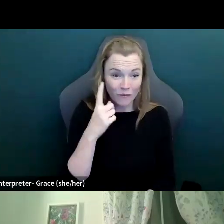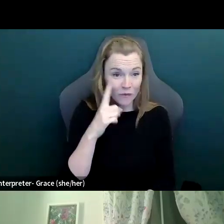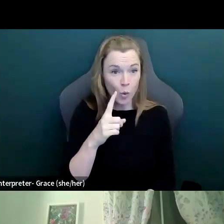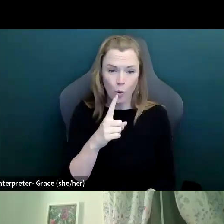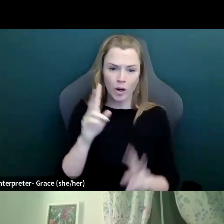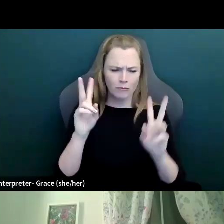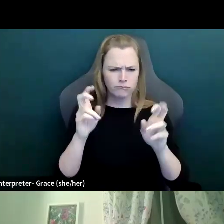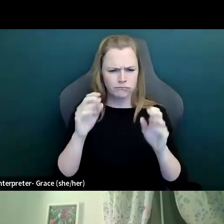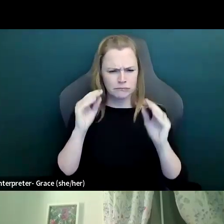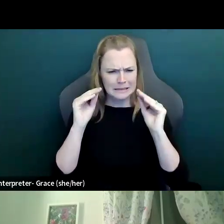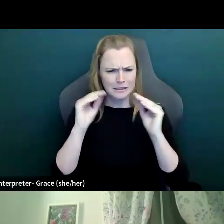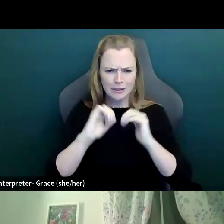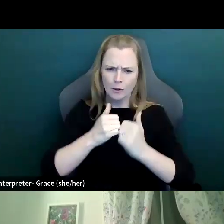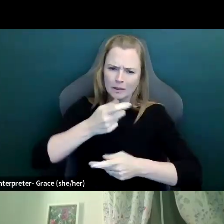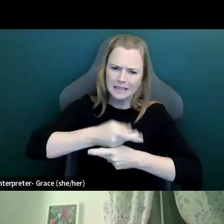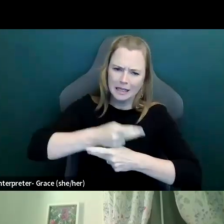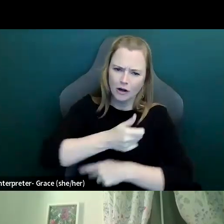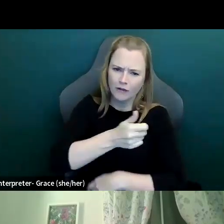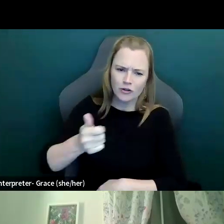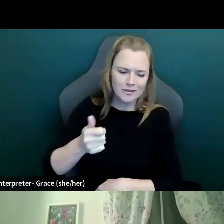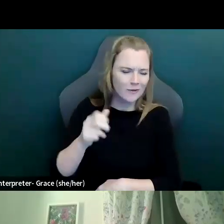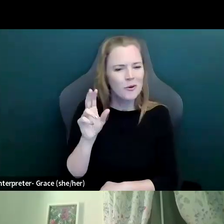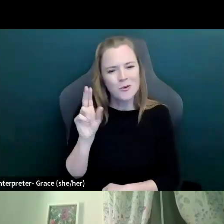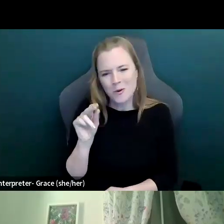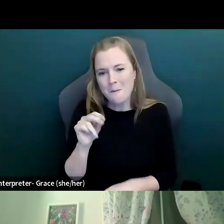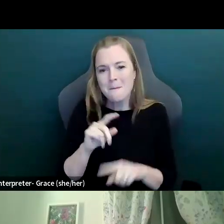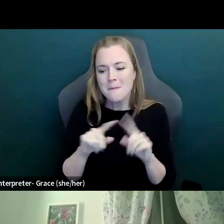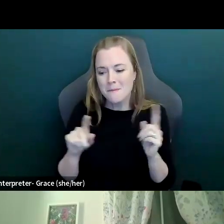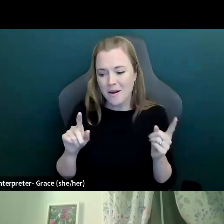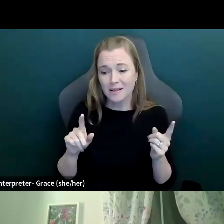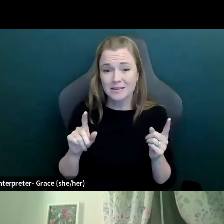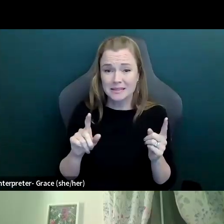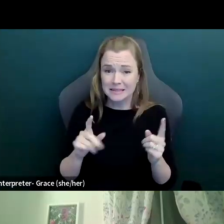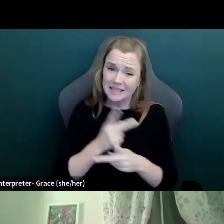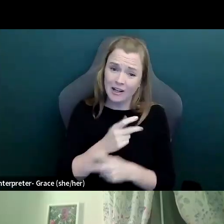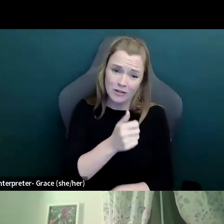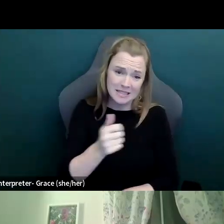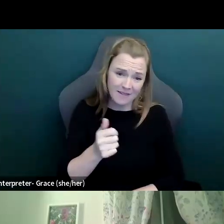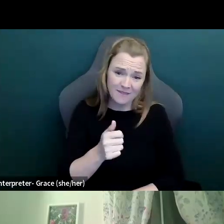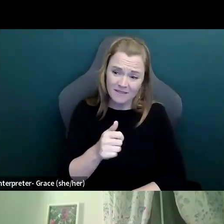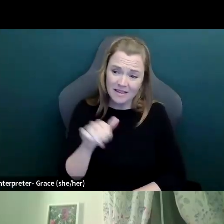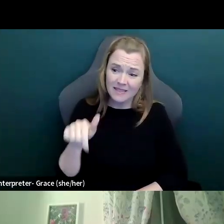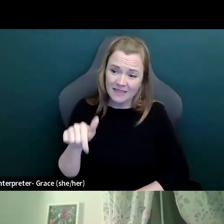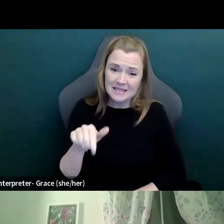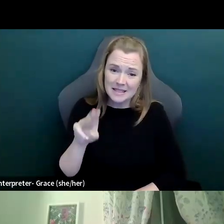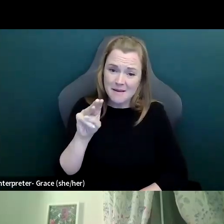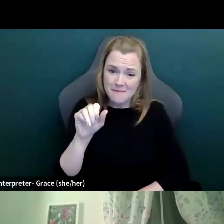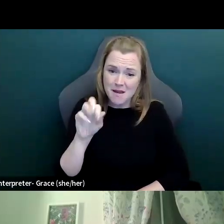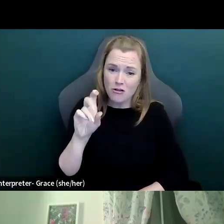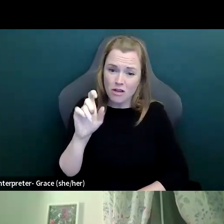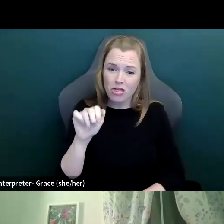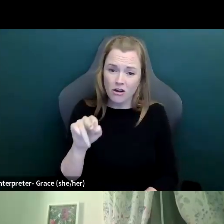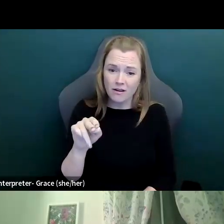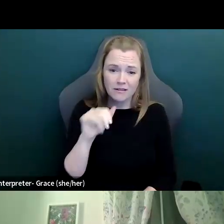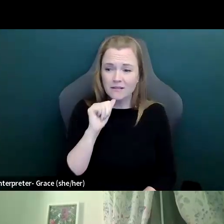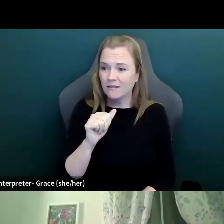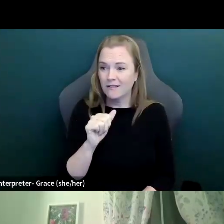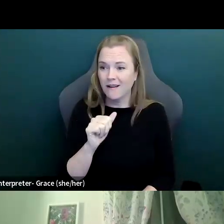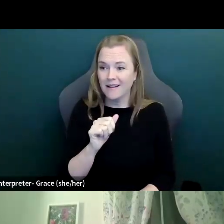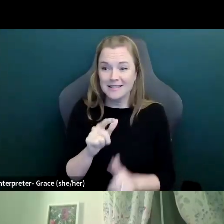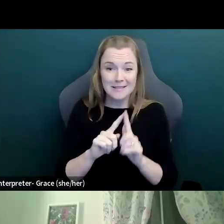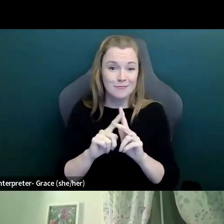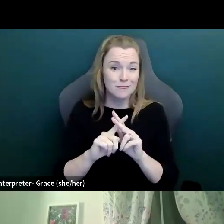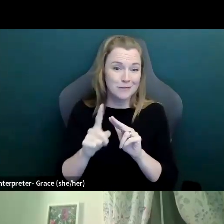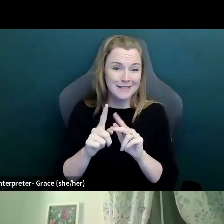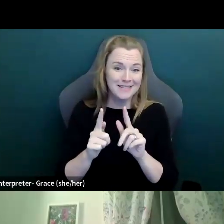yourself because, it is a marathon, it's not a sprint, and there is so much that is unknown.